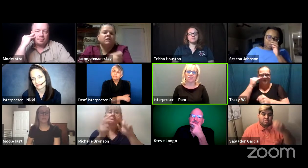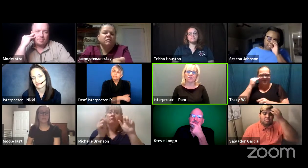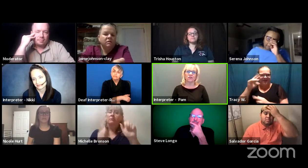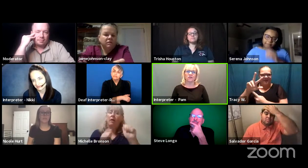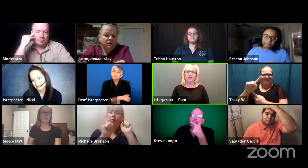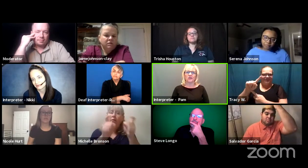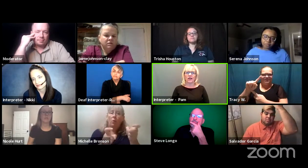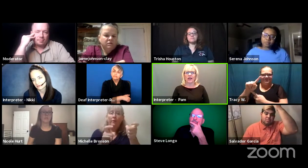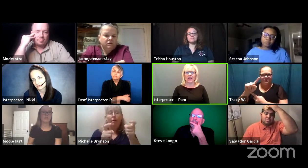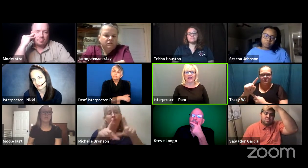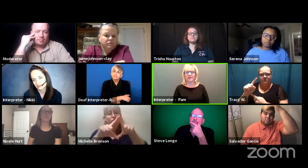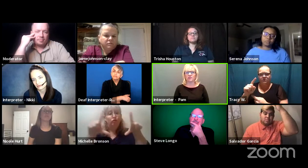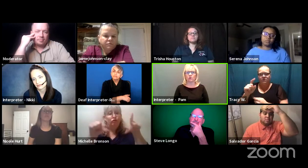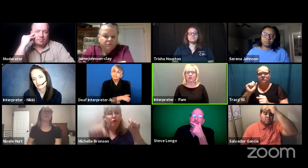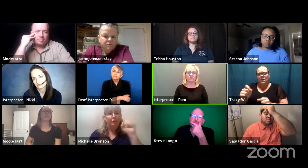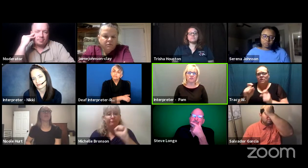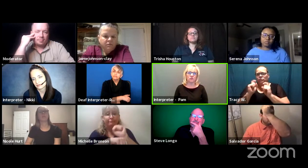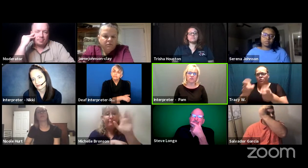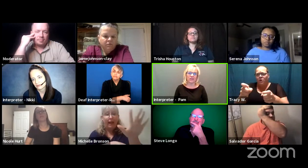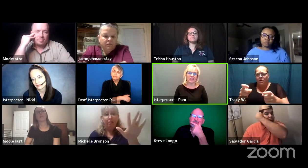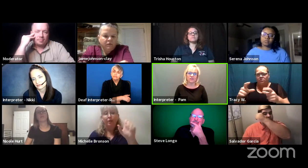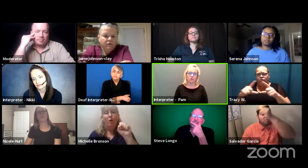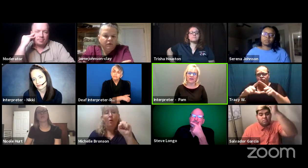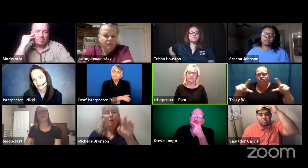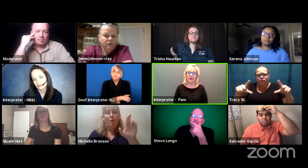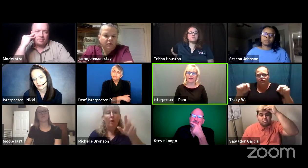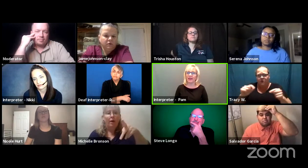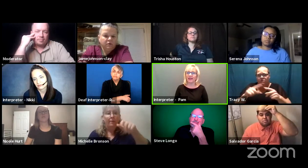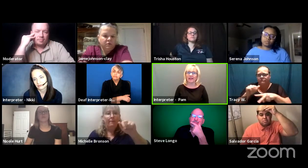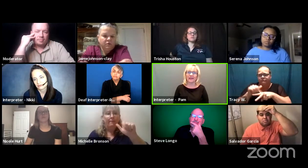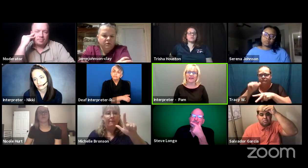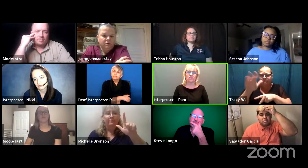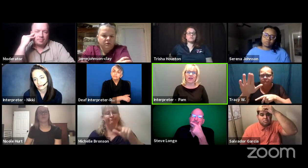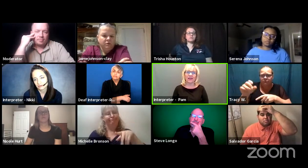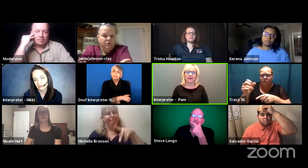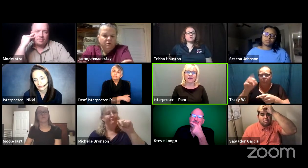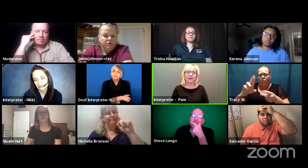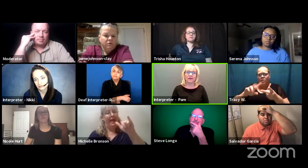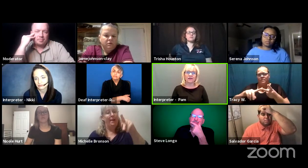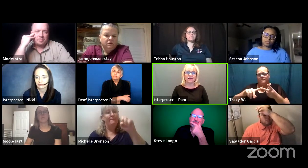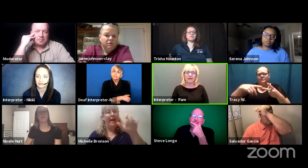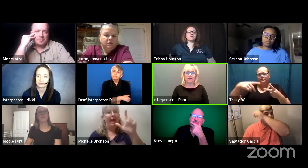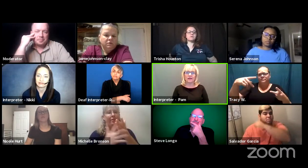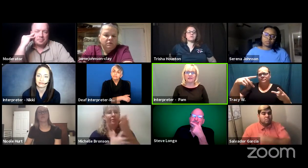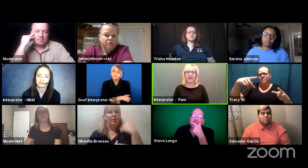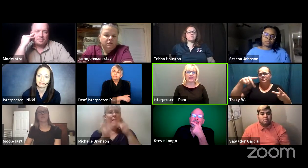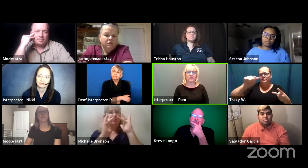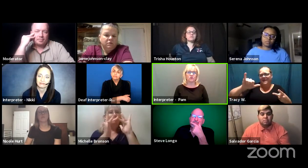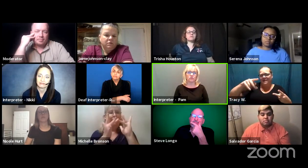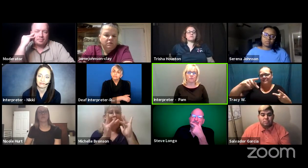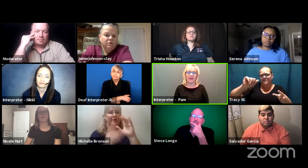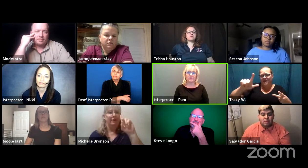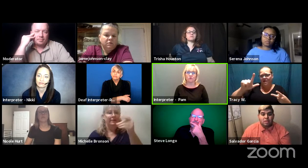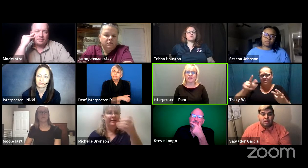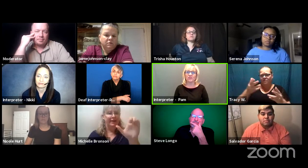year. And so individuals can donate by mailing in a check. They can also make donations